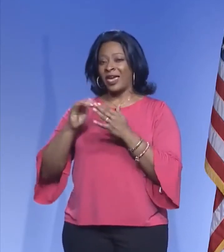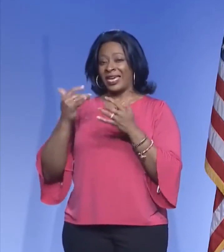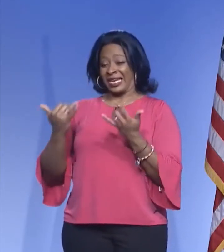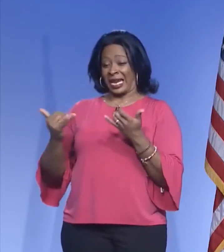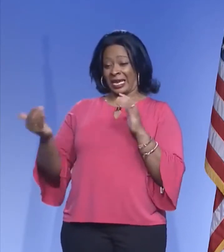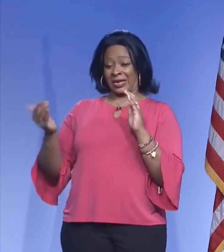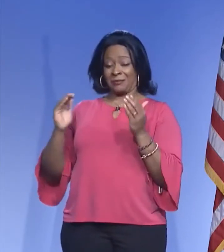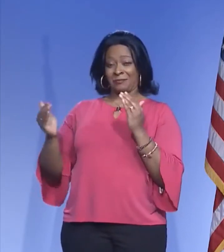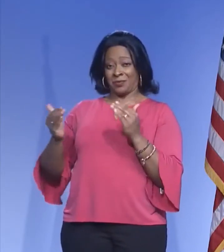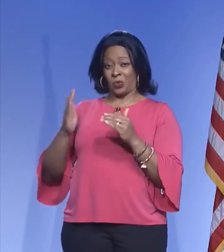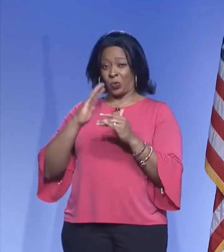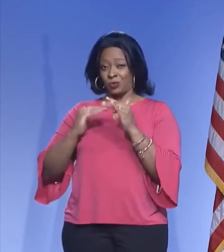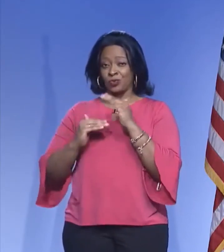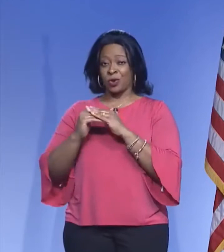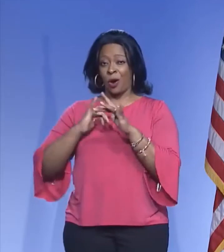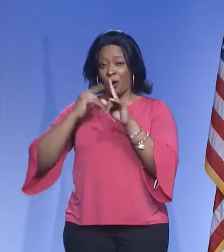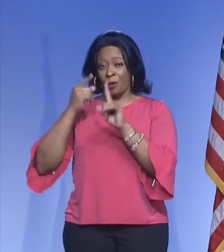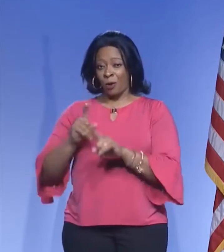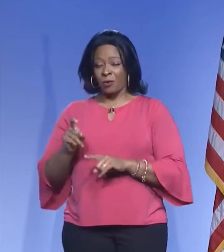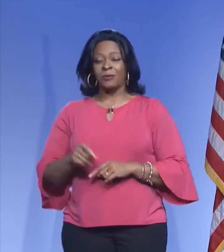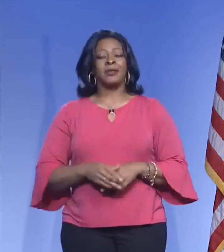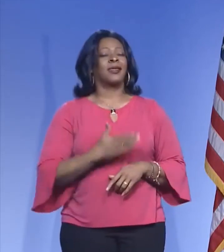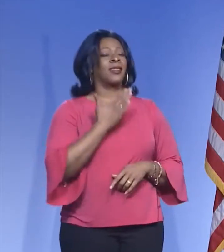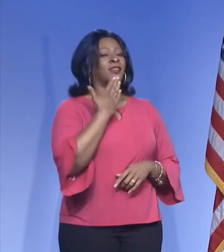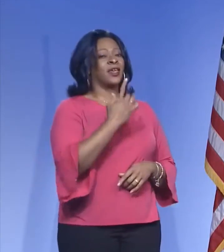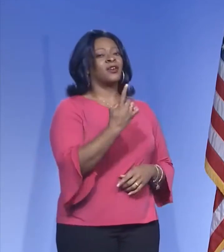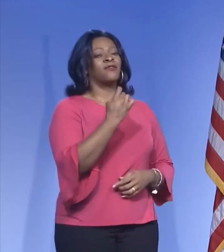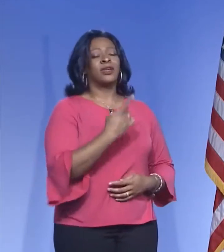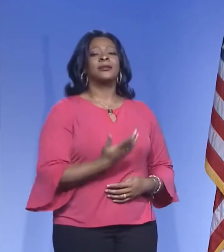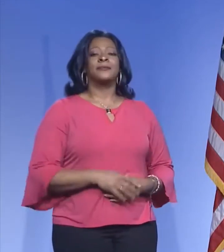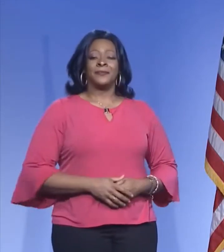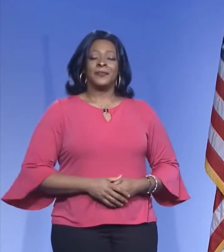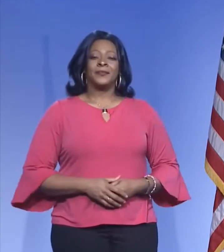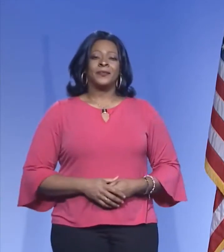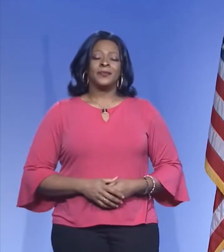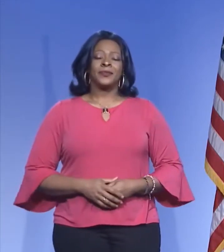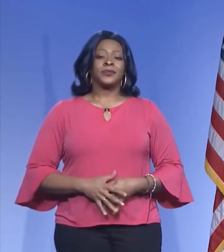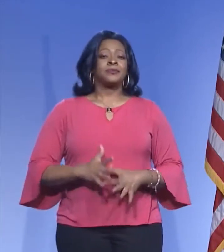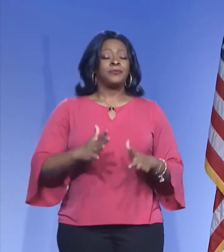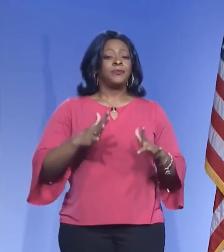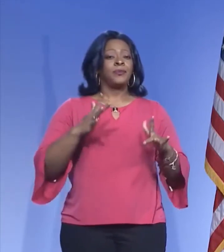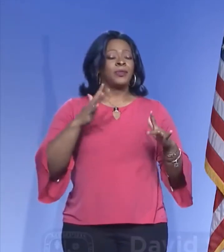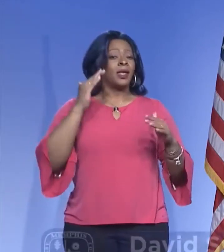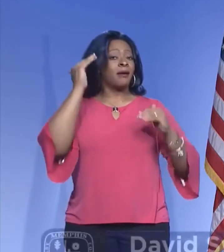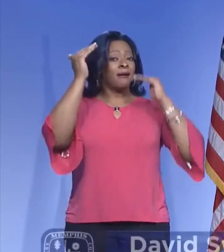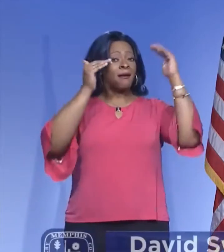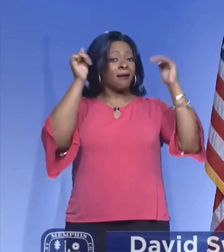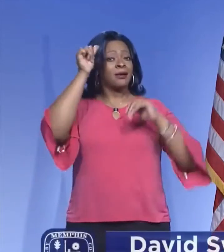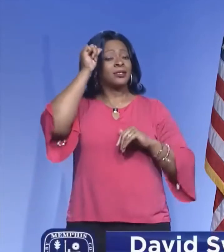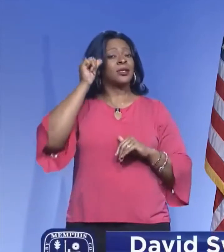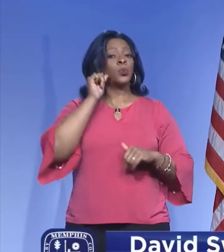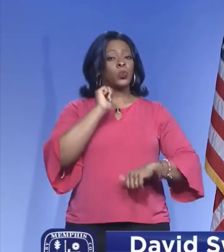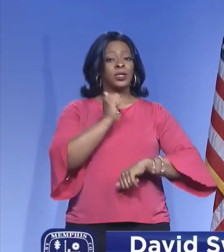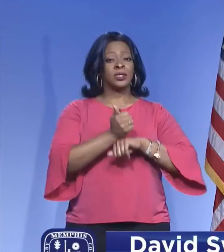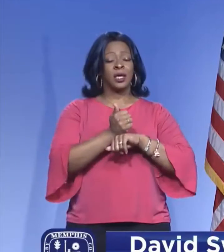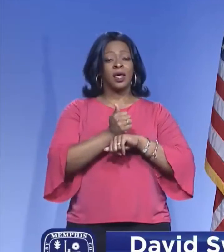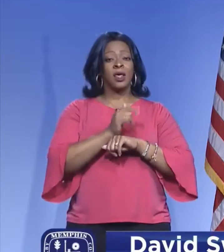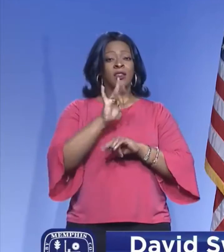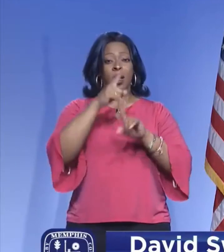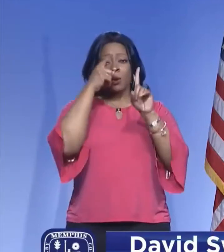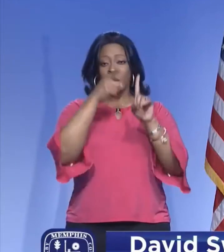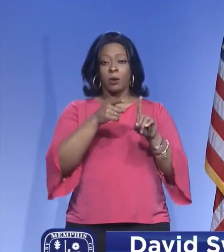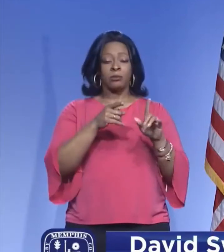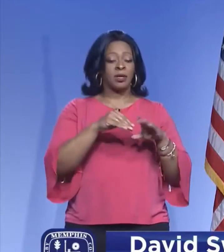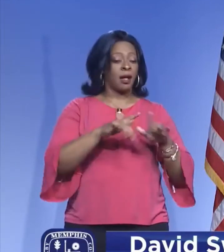could see that? Right, thank you for the question. In terms of a goal, like when we set a goal, whether it's a goal in